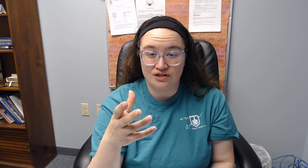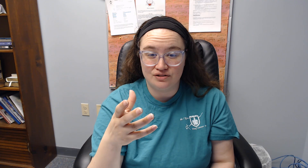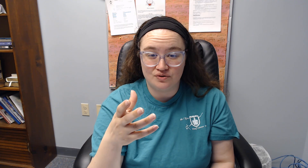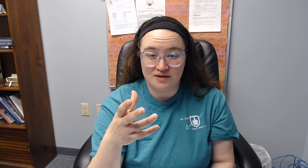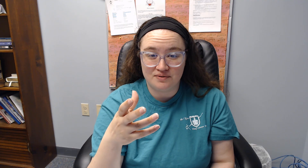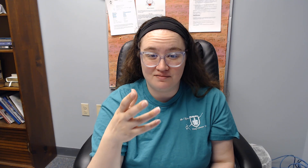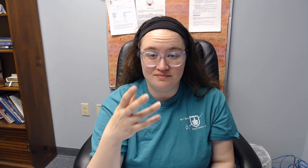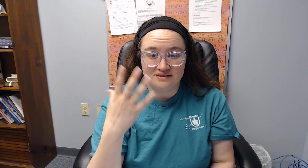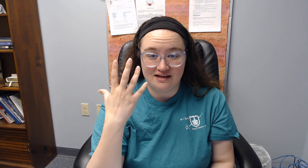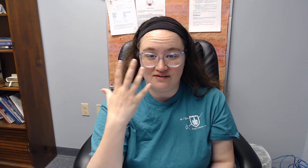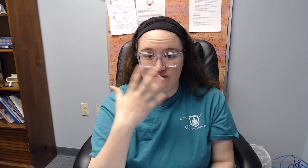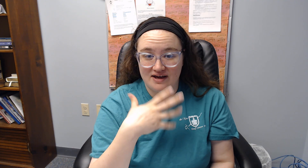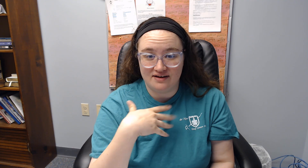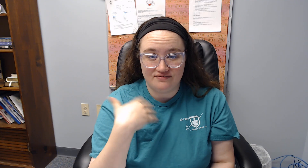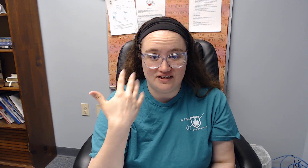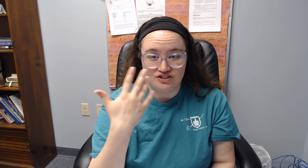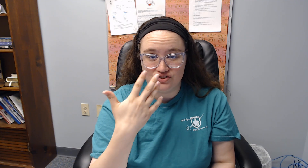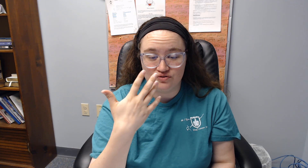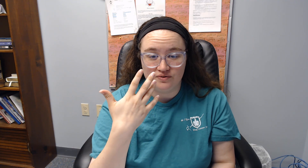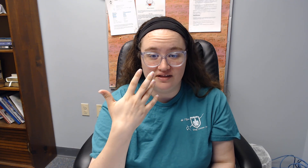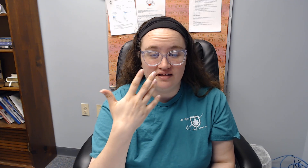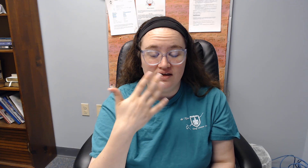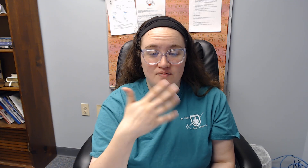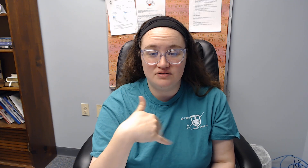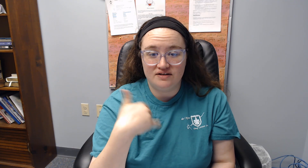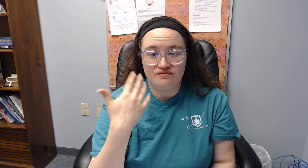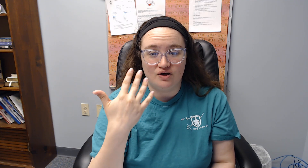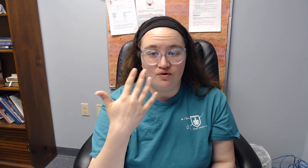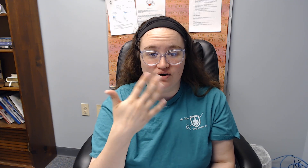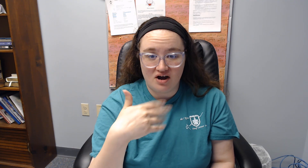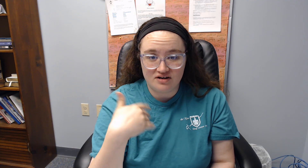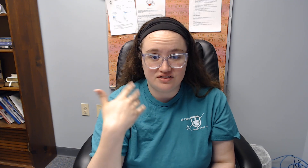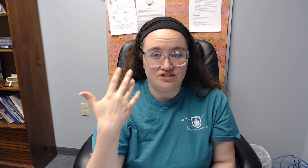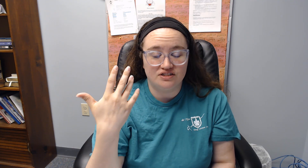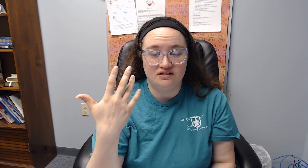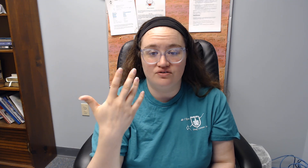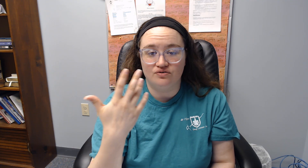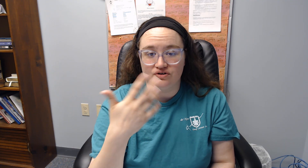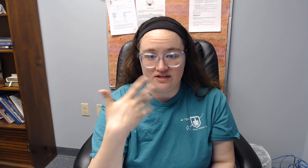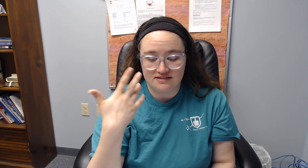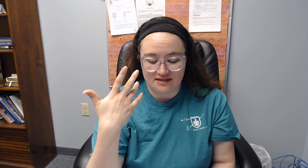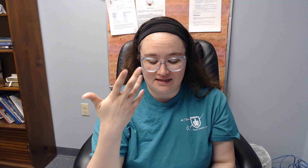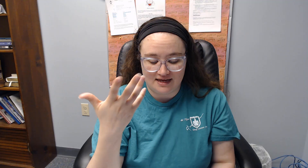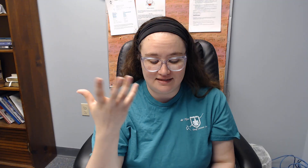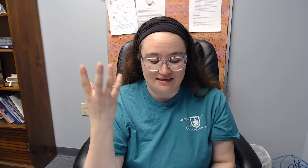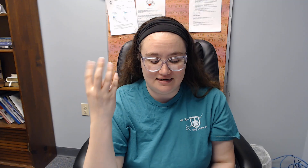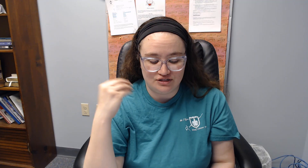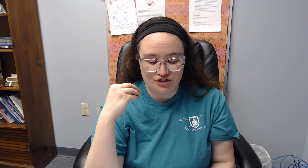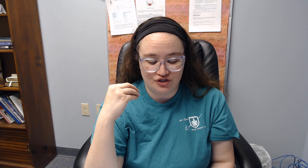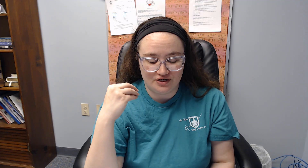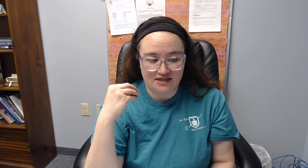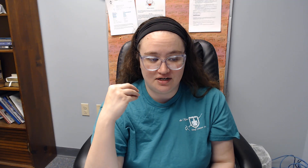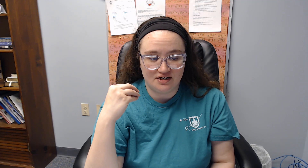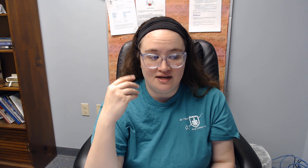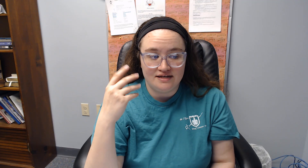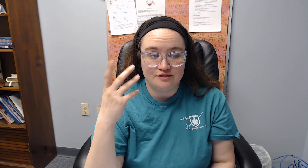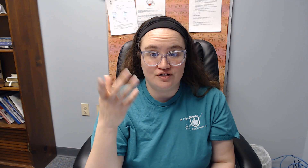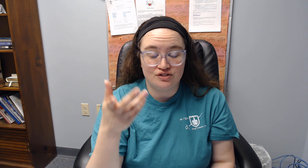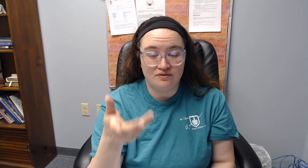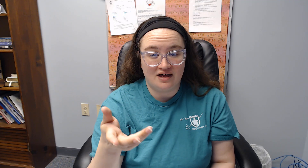Circulatory problems, like if you have issues with blood flow or oxygen or things like that getting to your ear, especially with high